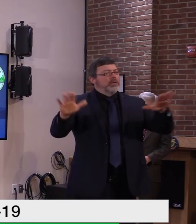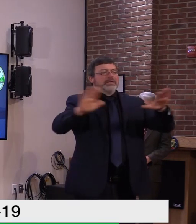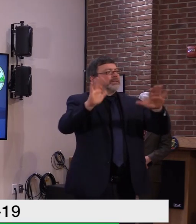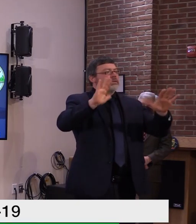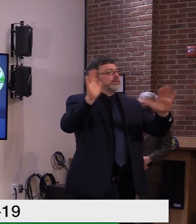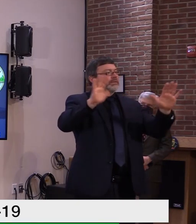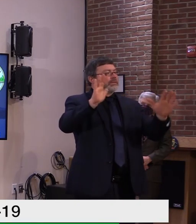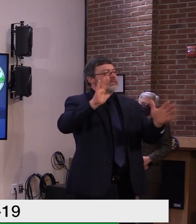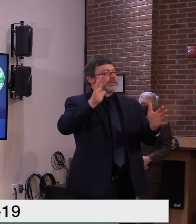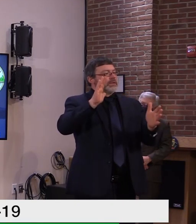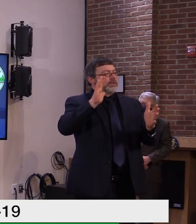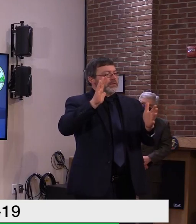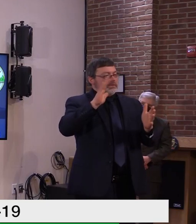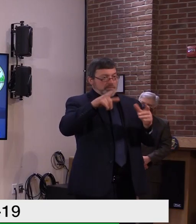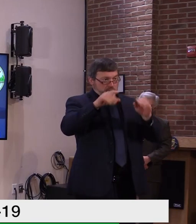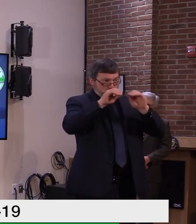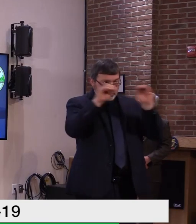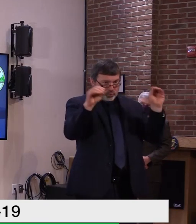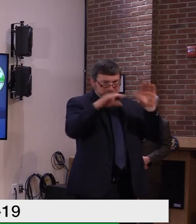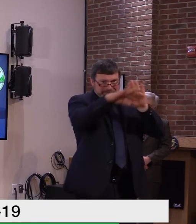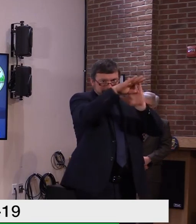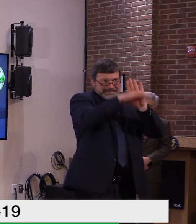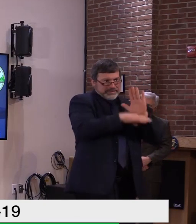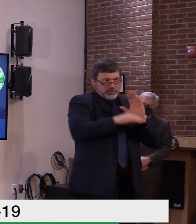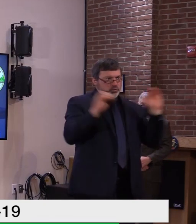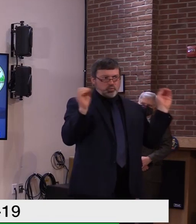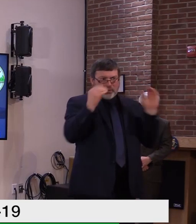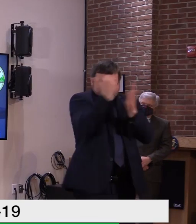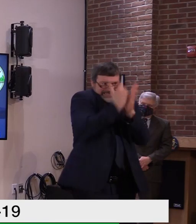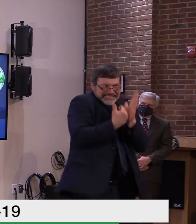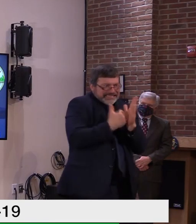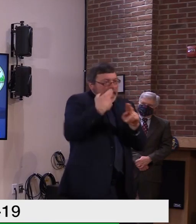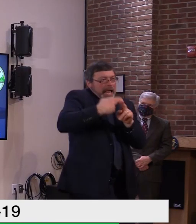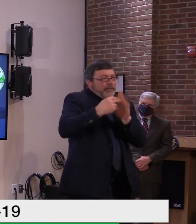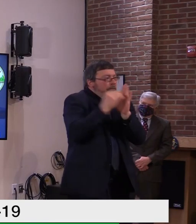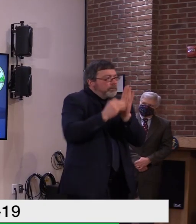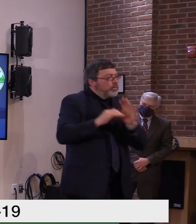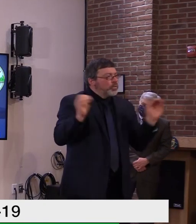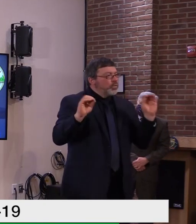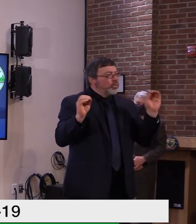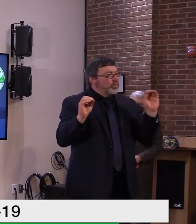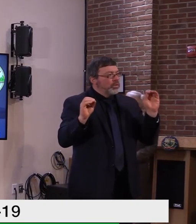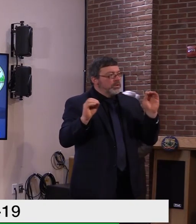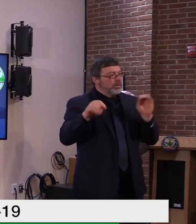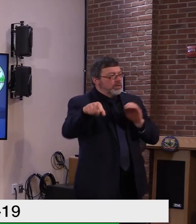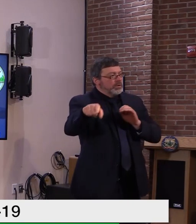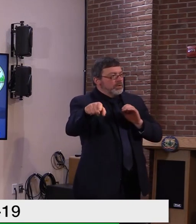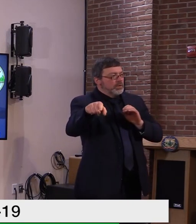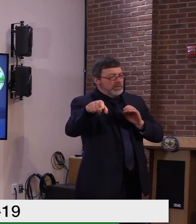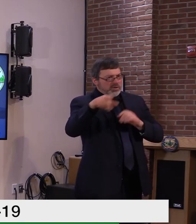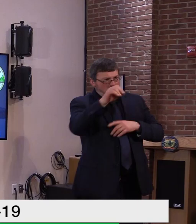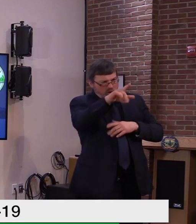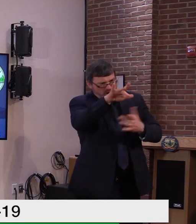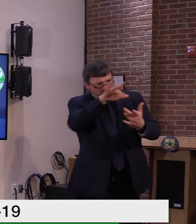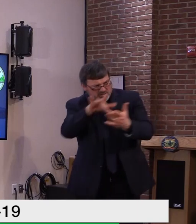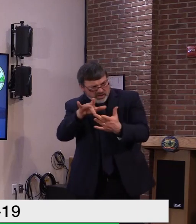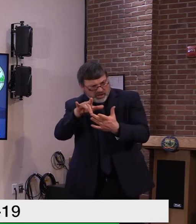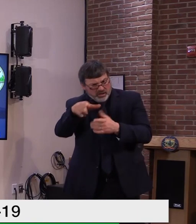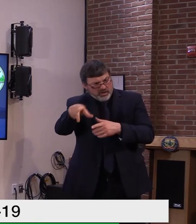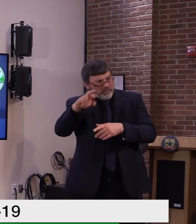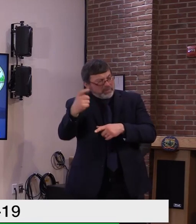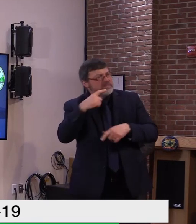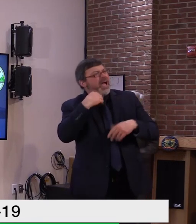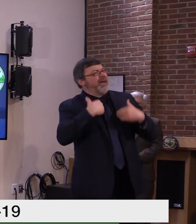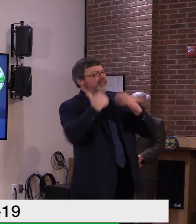So if that pharmacy that he's involved with is being proactive and signing him up so he has